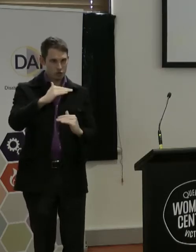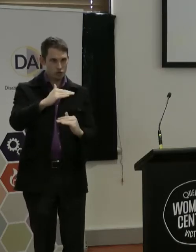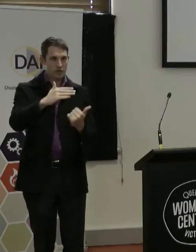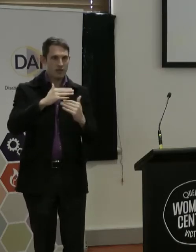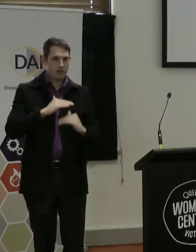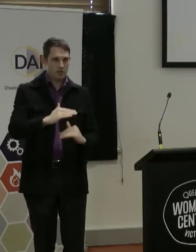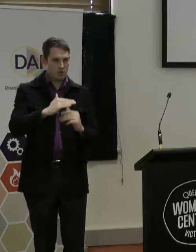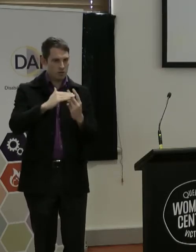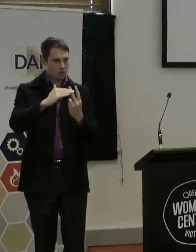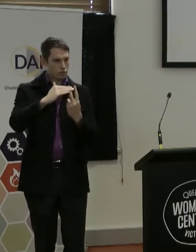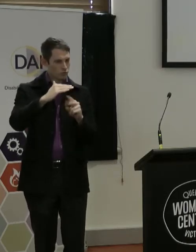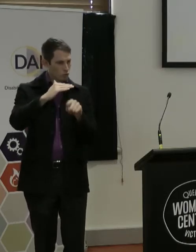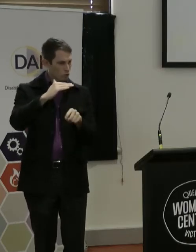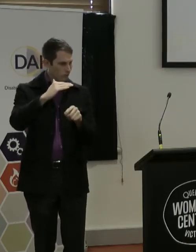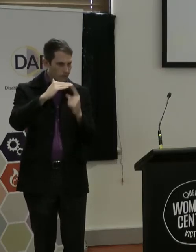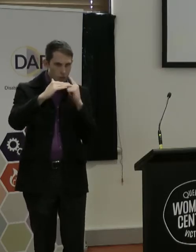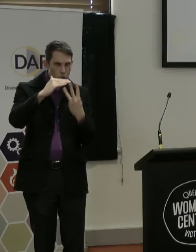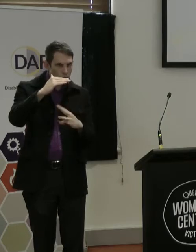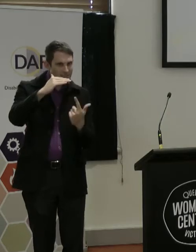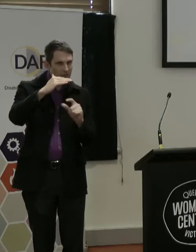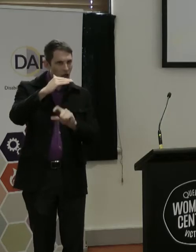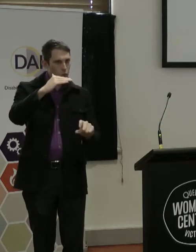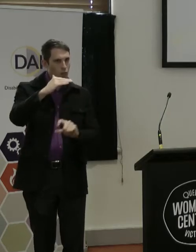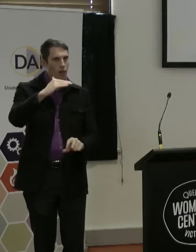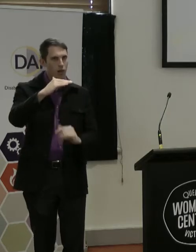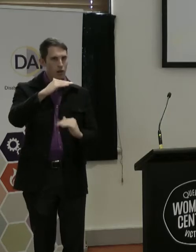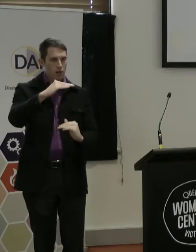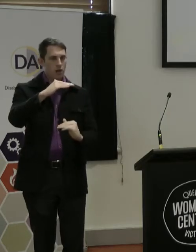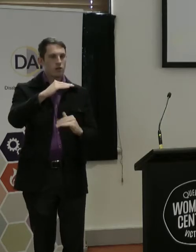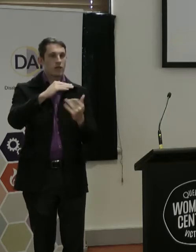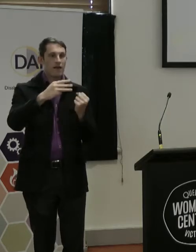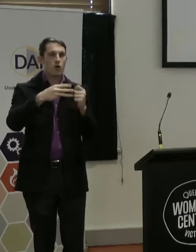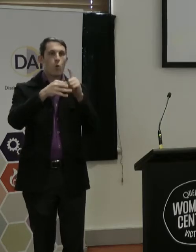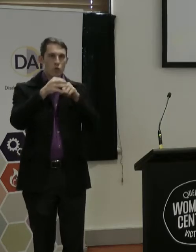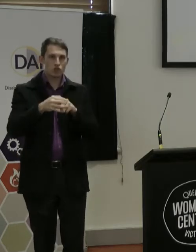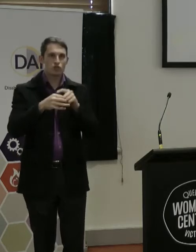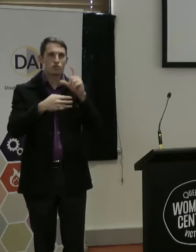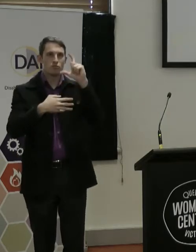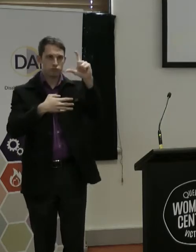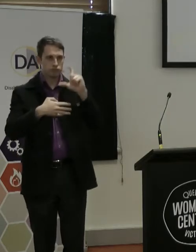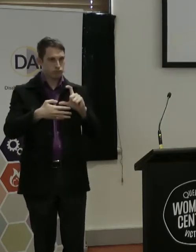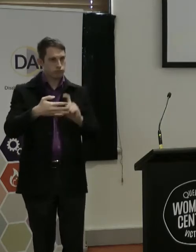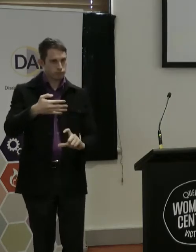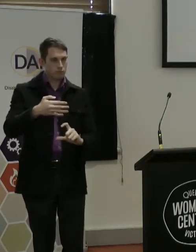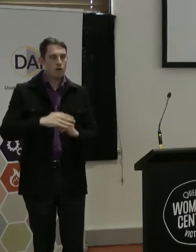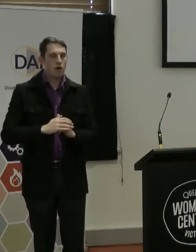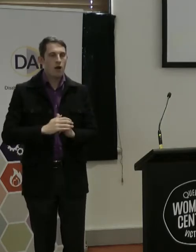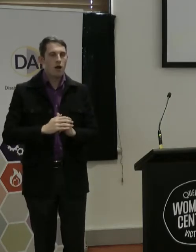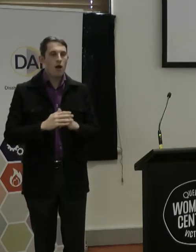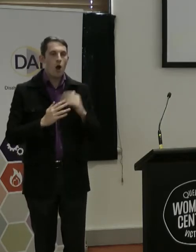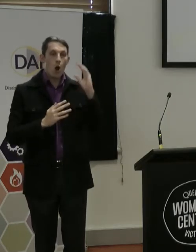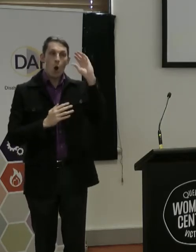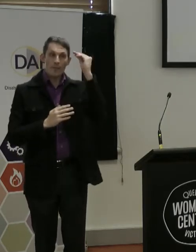is it 37? I can't remember how many articles there are. But anyway, what happens with each cluster is the committee will ask a range